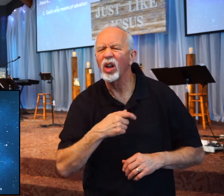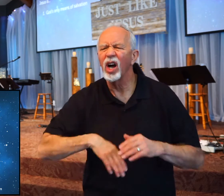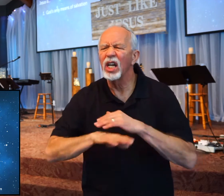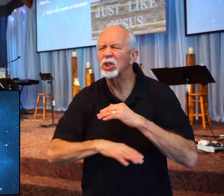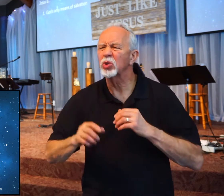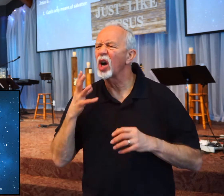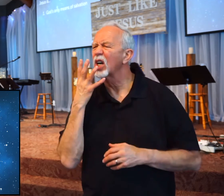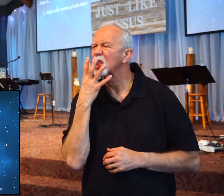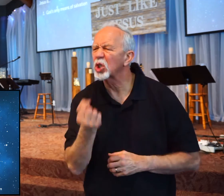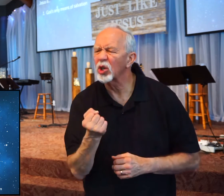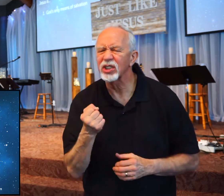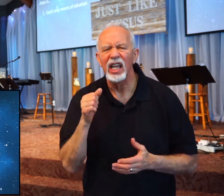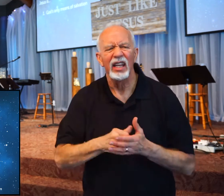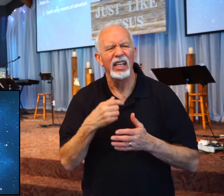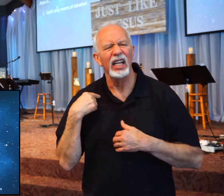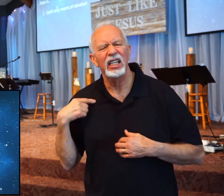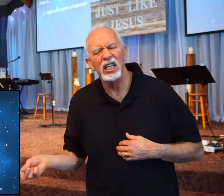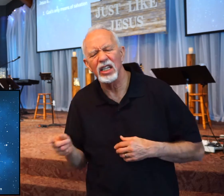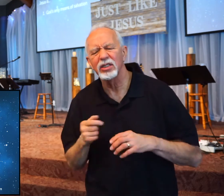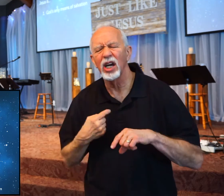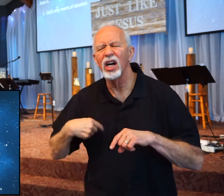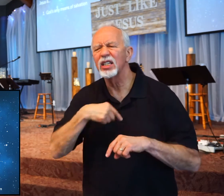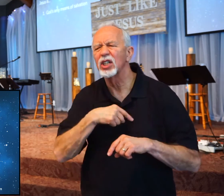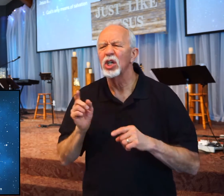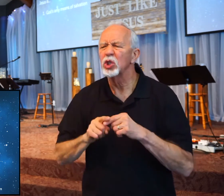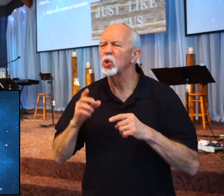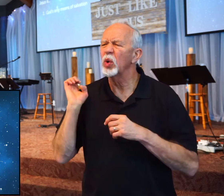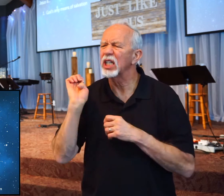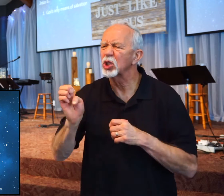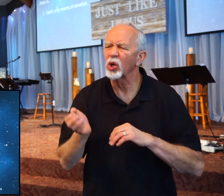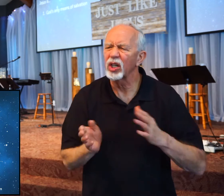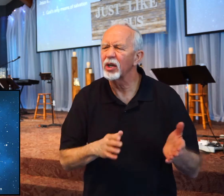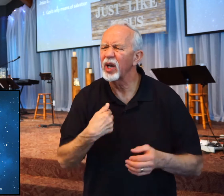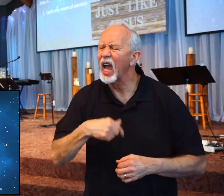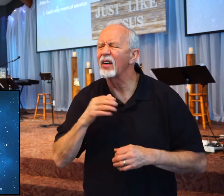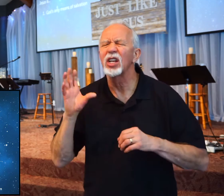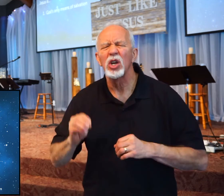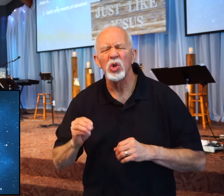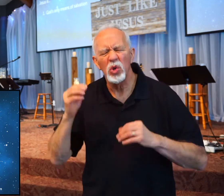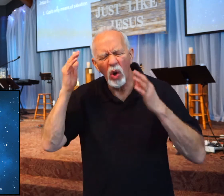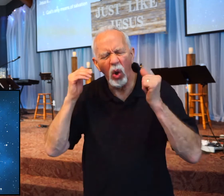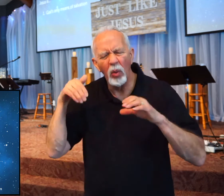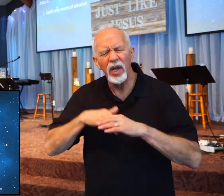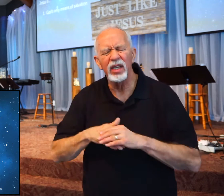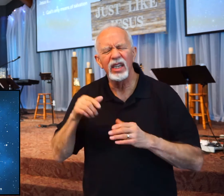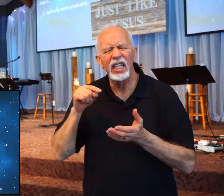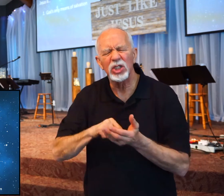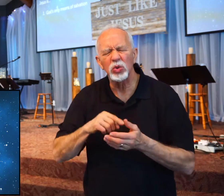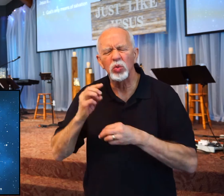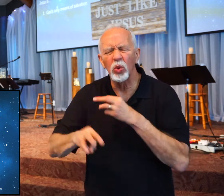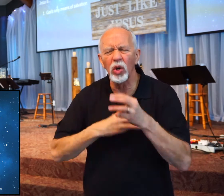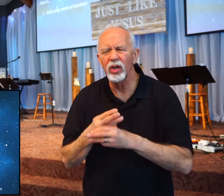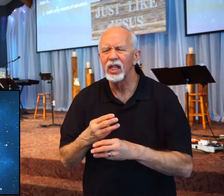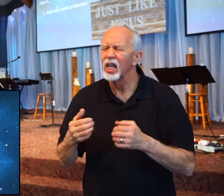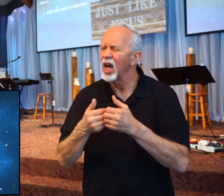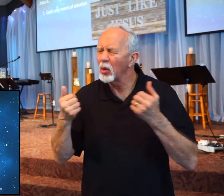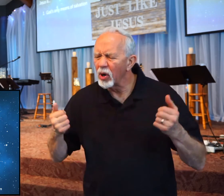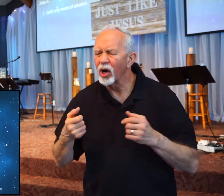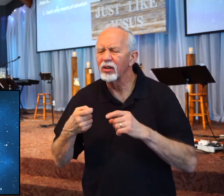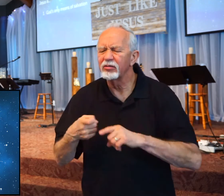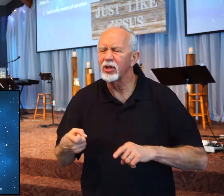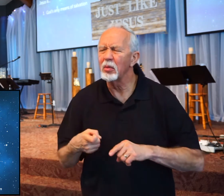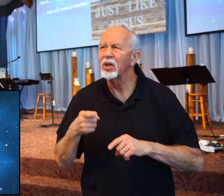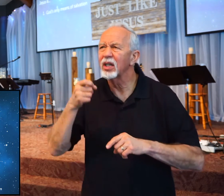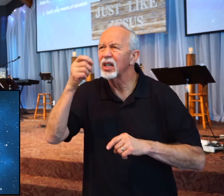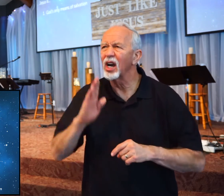which condemns us to eternal death. And we have no hope in this world apart from the fact that God sent